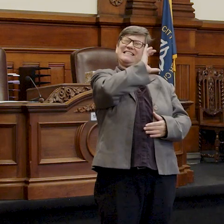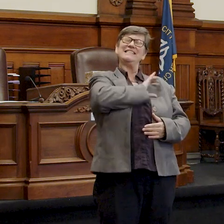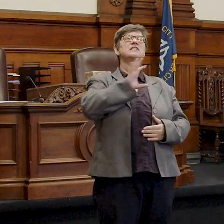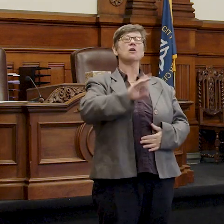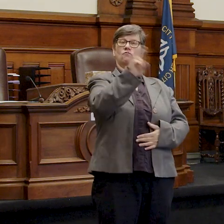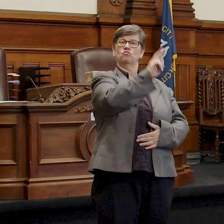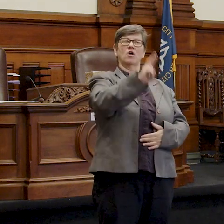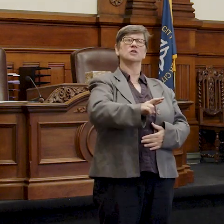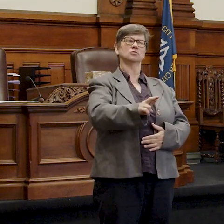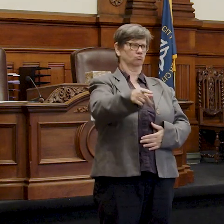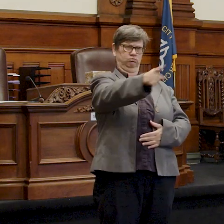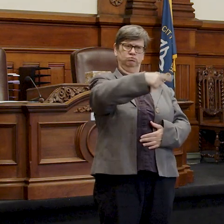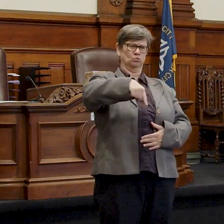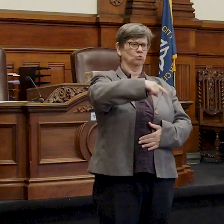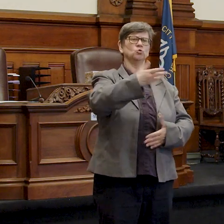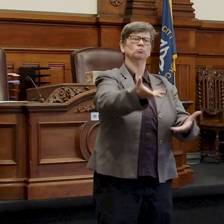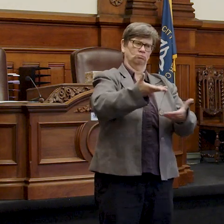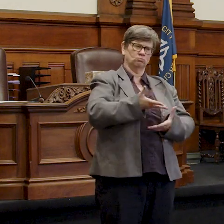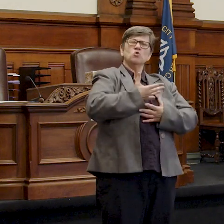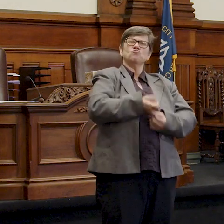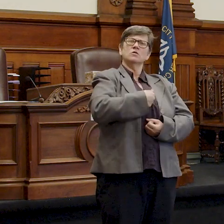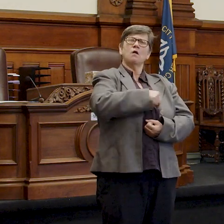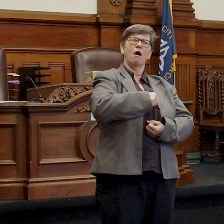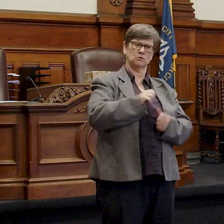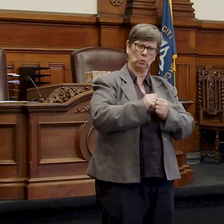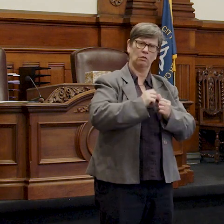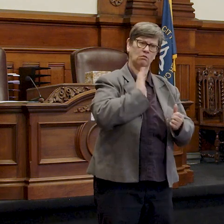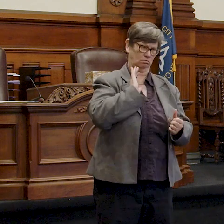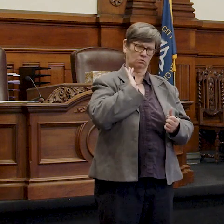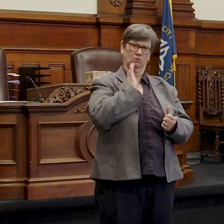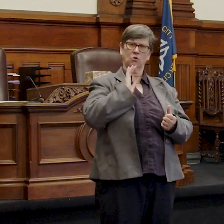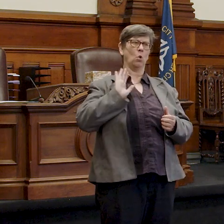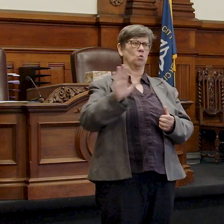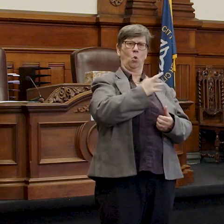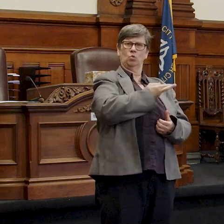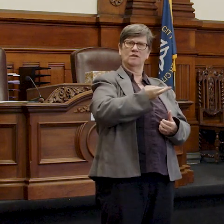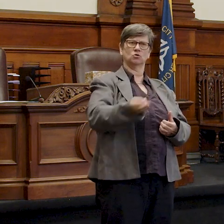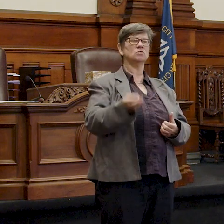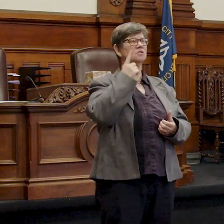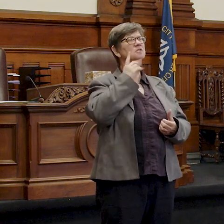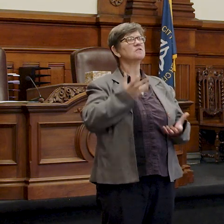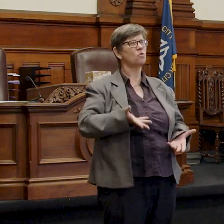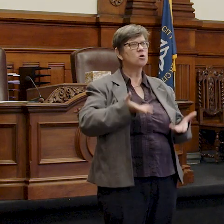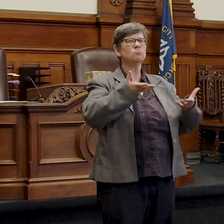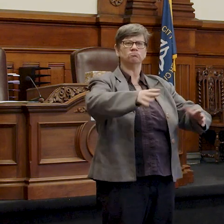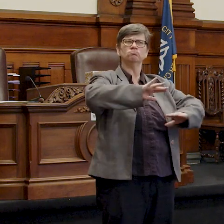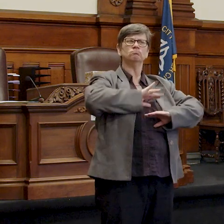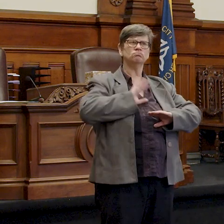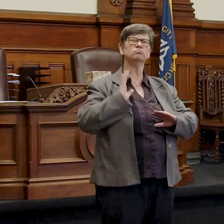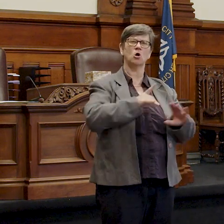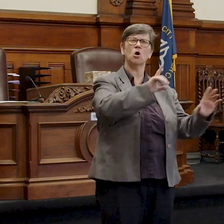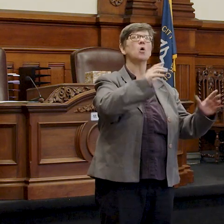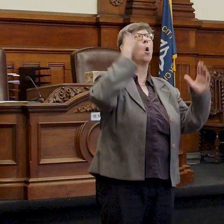those resources to provide the services they deserve. I am proud of this budget because it reflects the hopes and